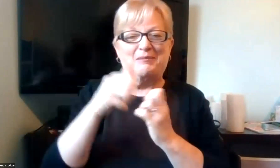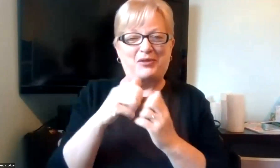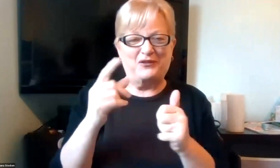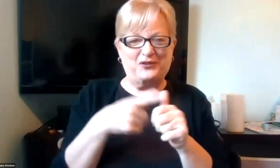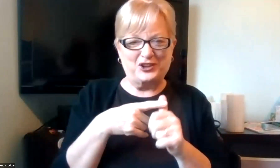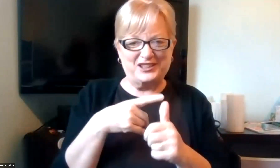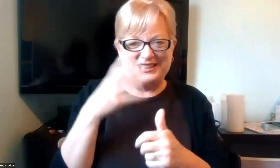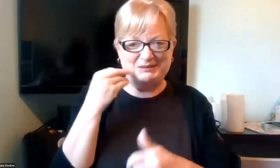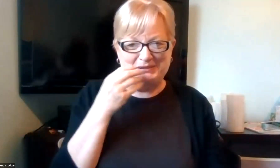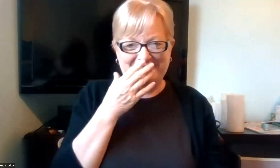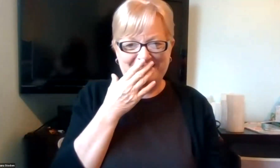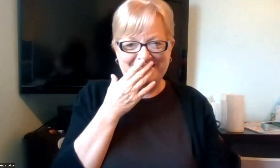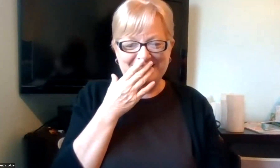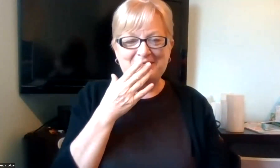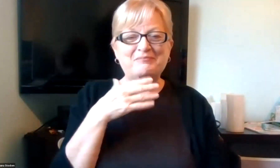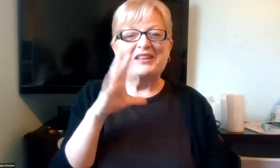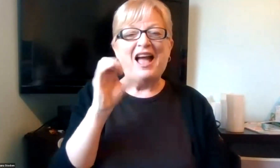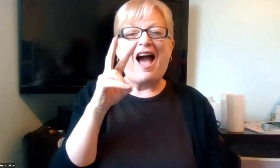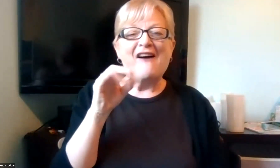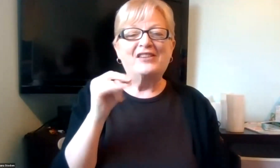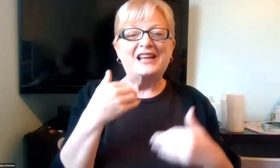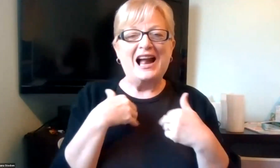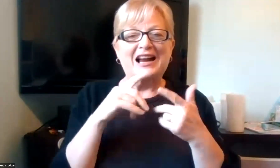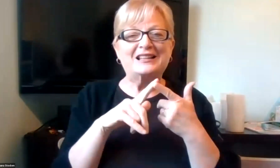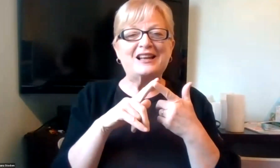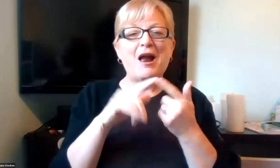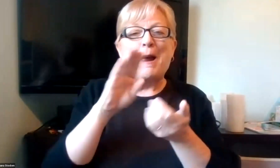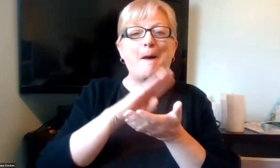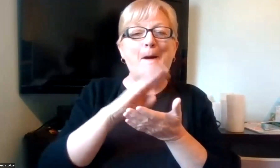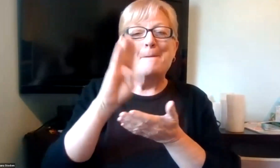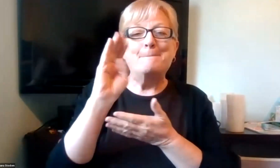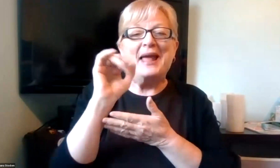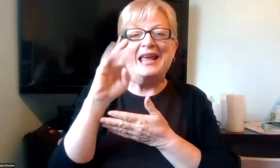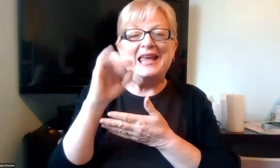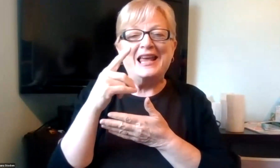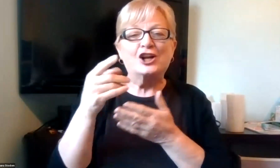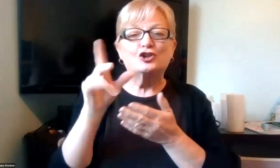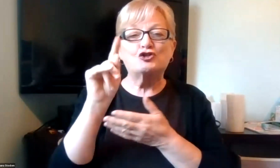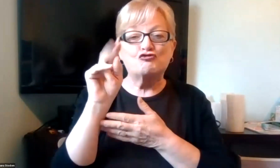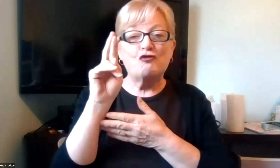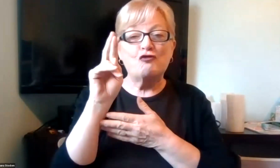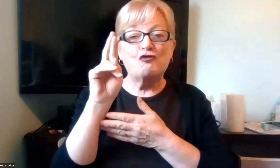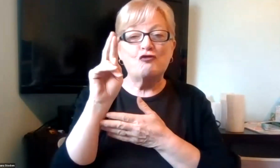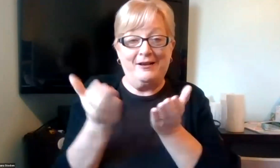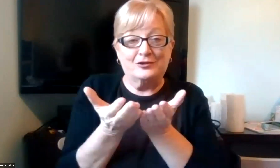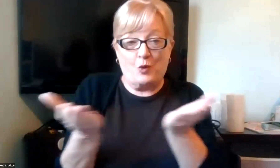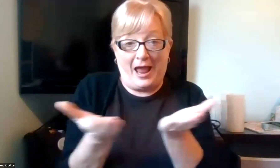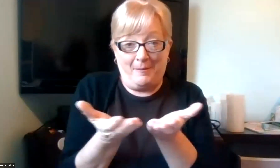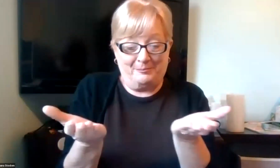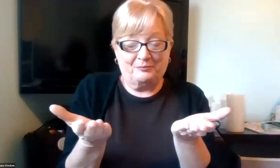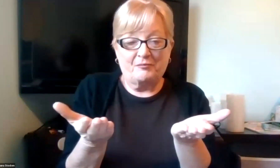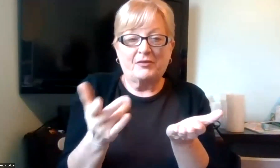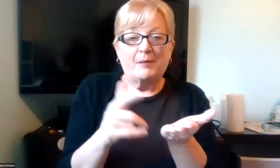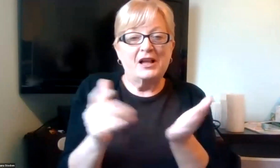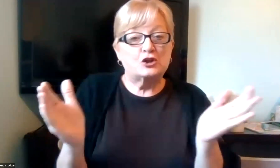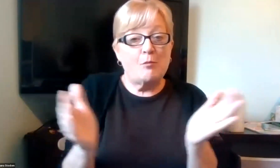So the oven itself comes with a baking tray, and it is smaller than a